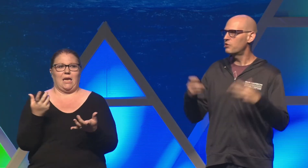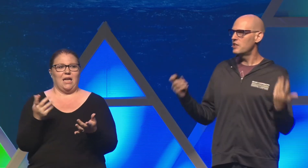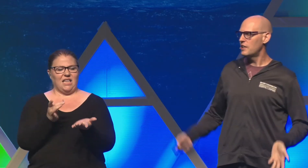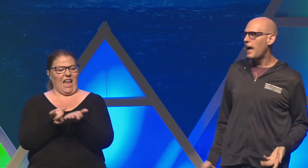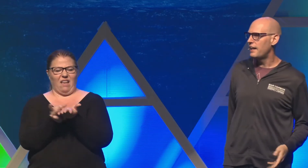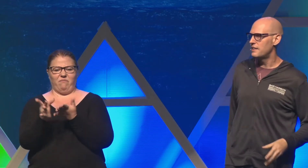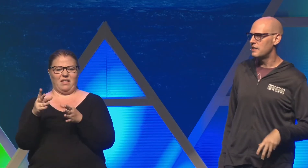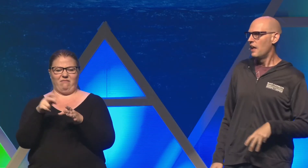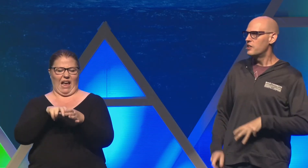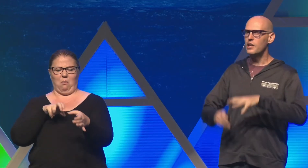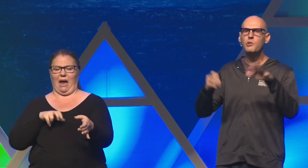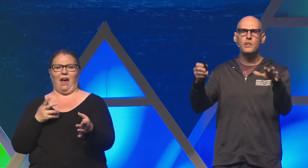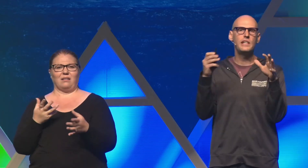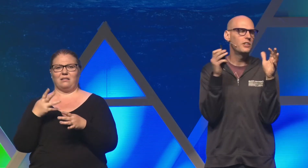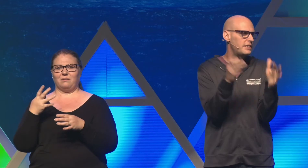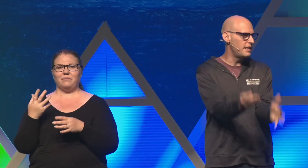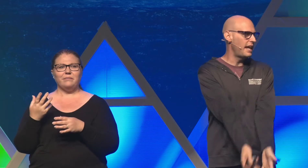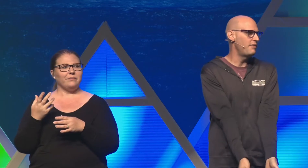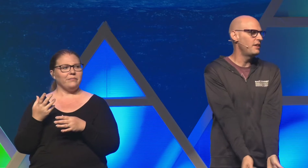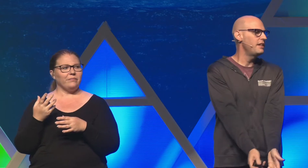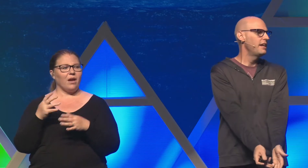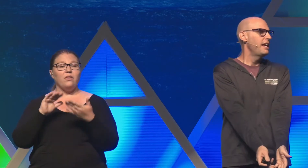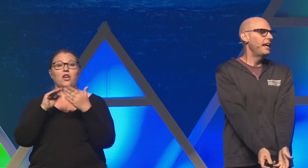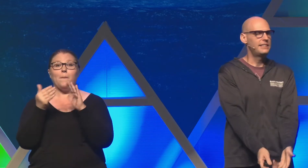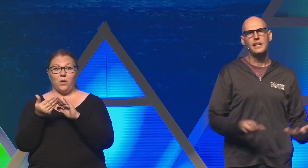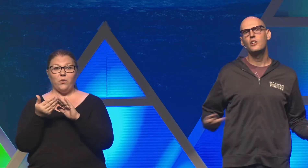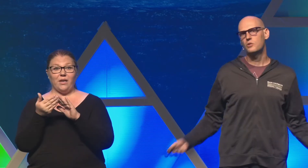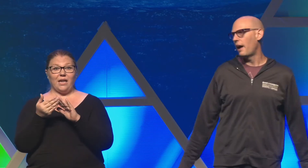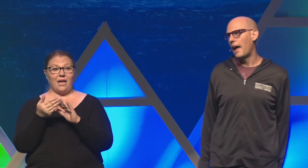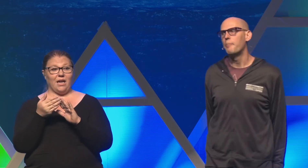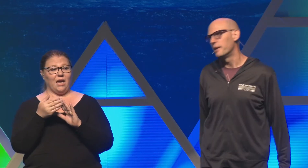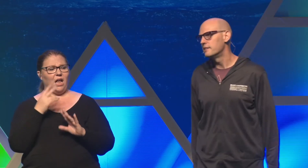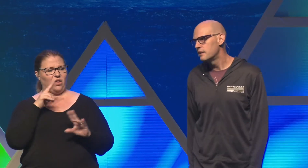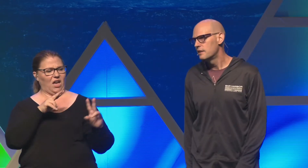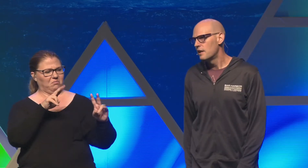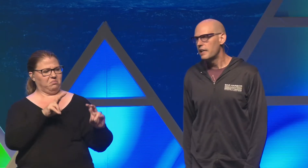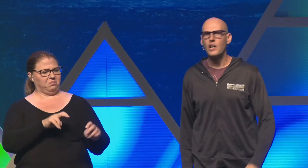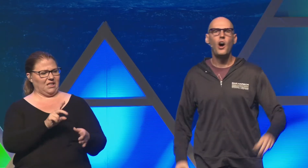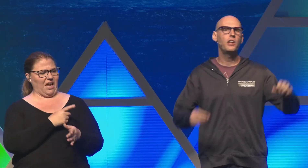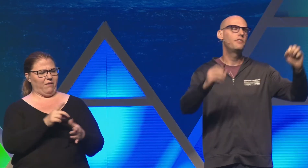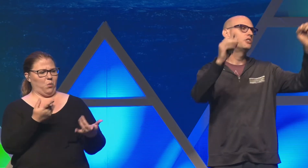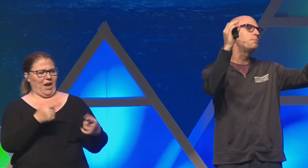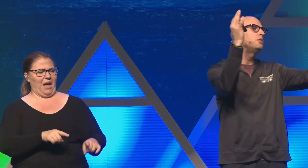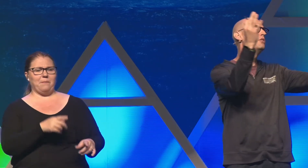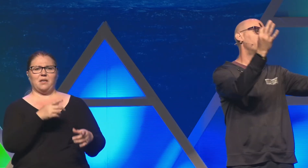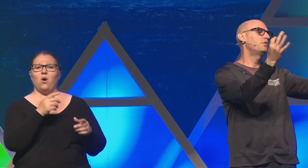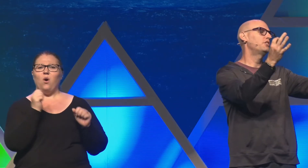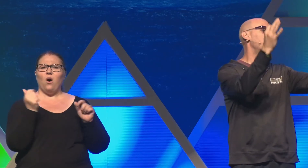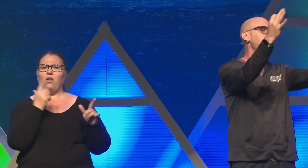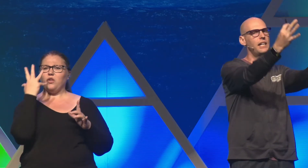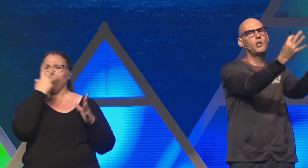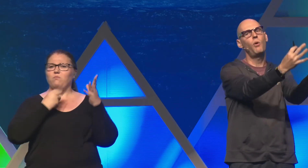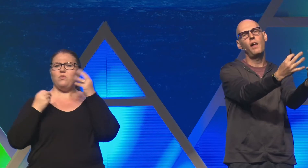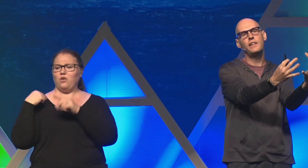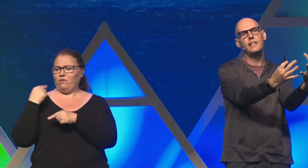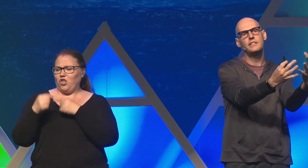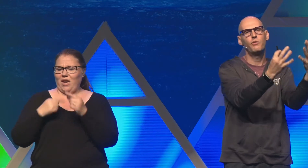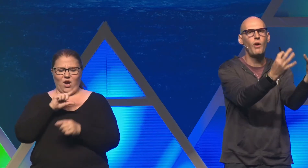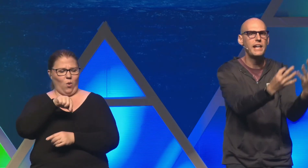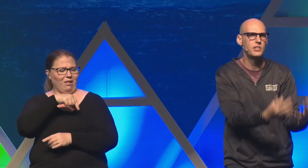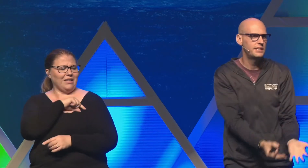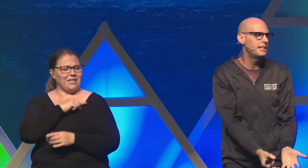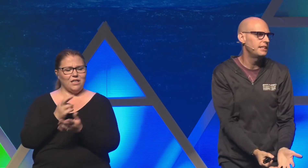the tradition had it that the community looked at David and said, here's what happened. Like all of those beautiful genetic